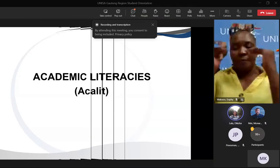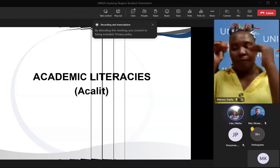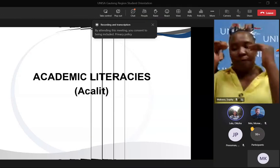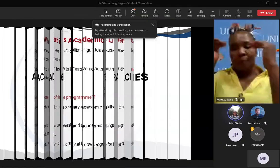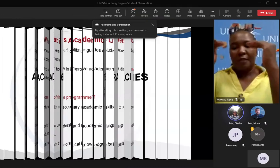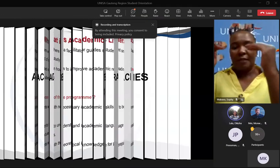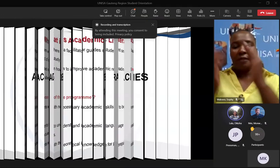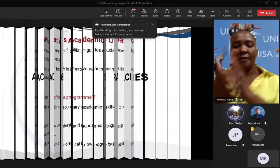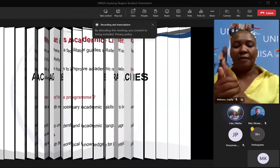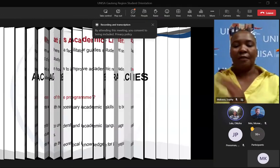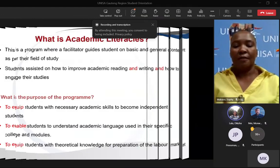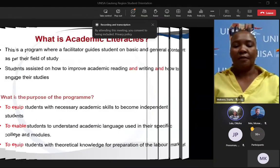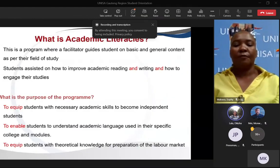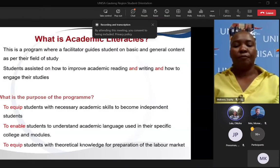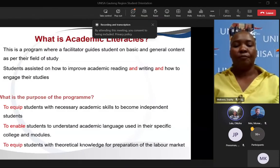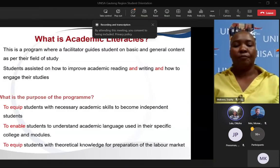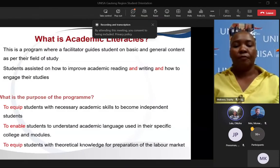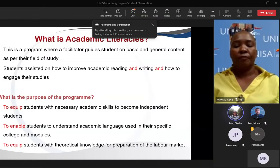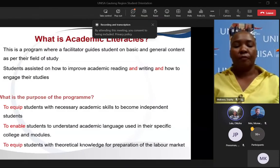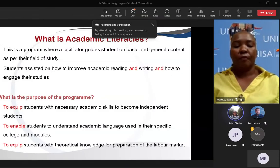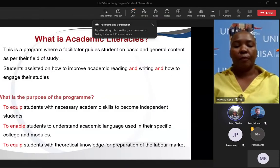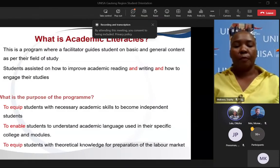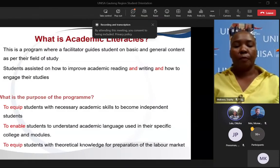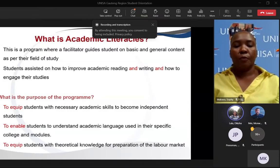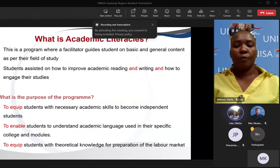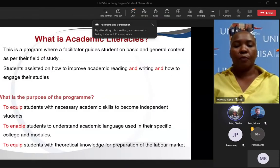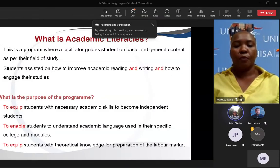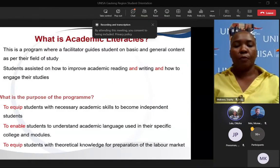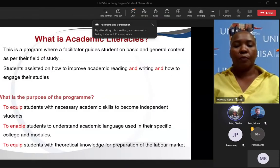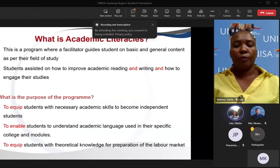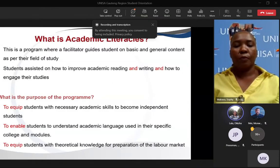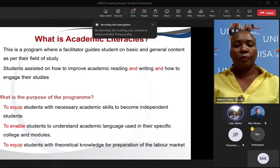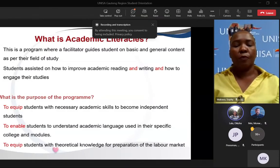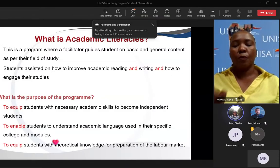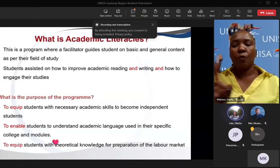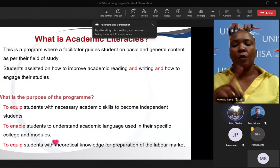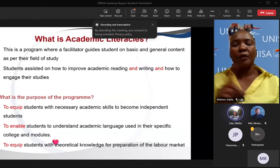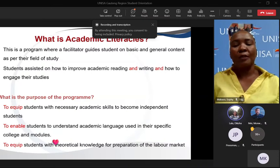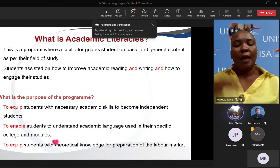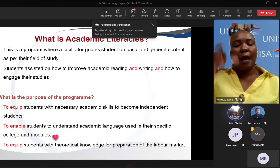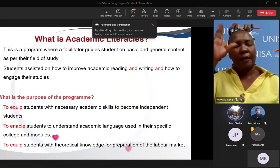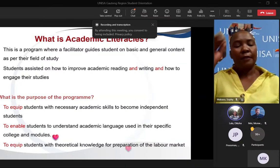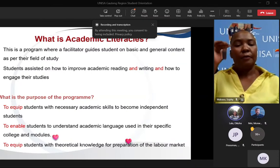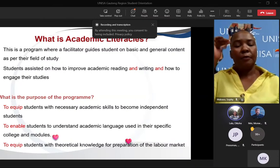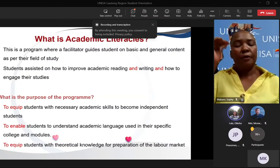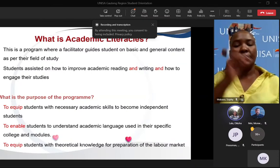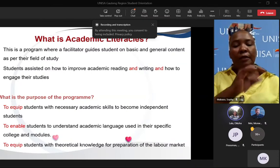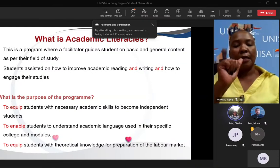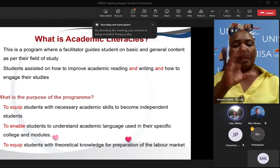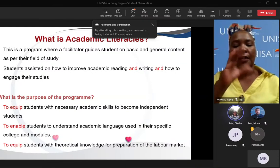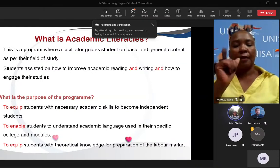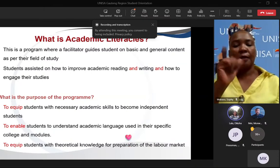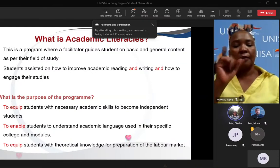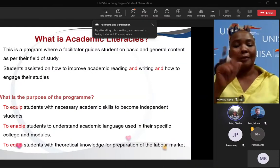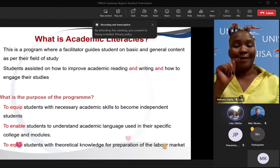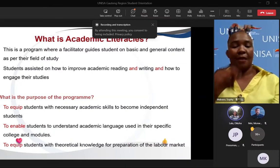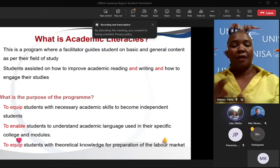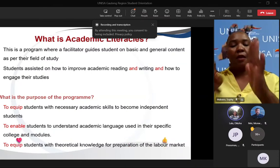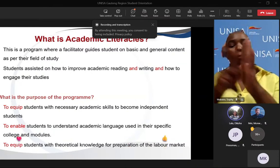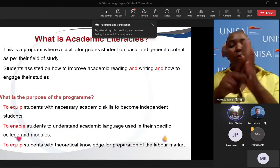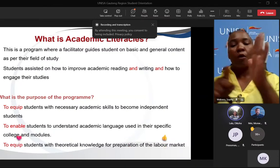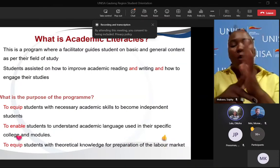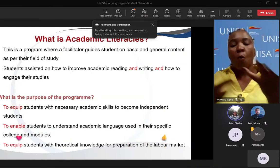they call it accolade now what are academic literacies this is a program where there is a facilitator